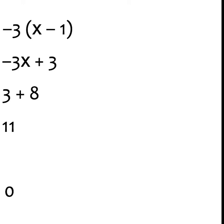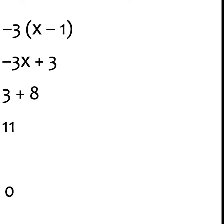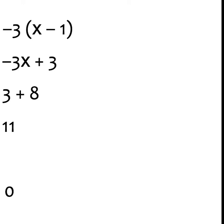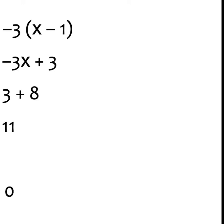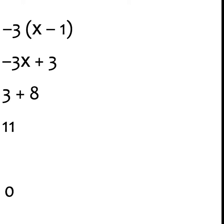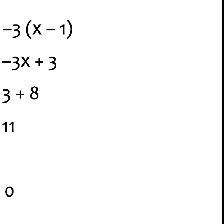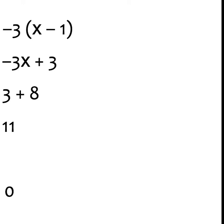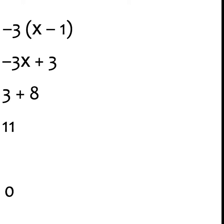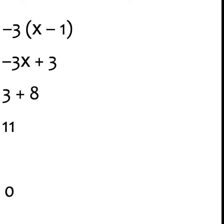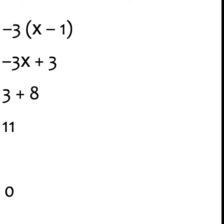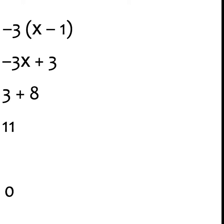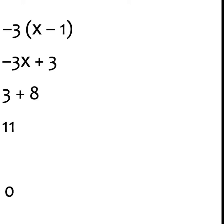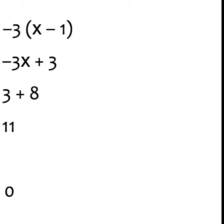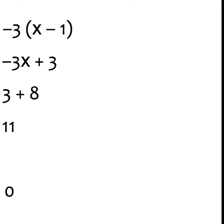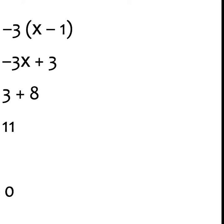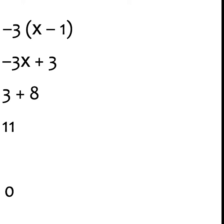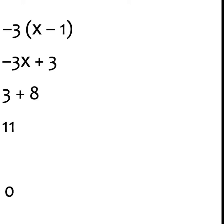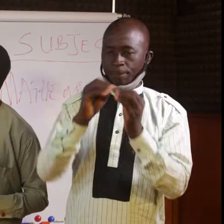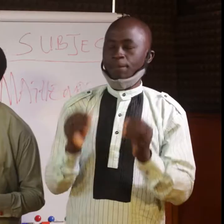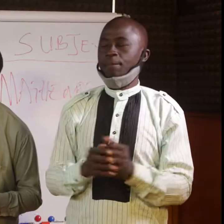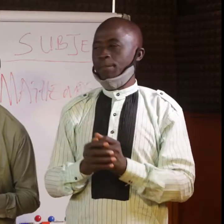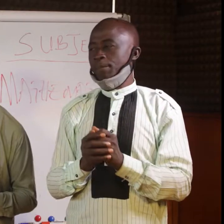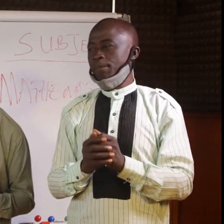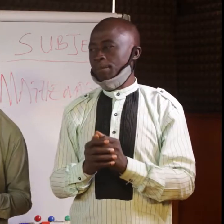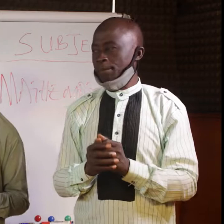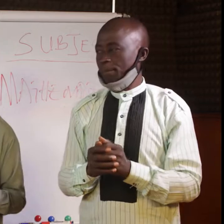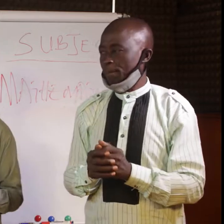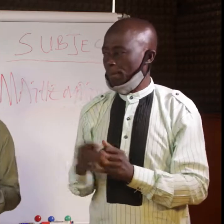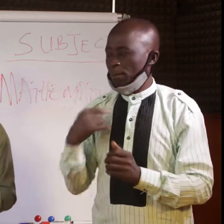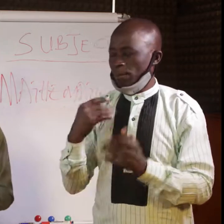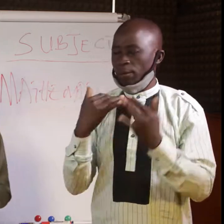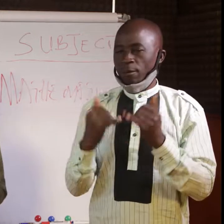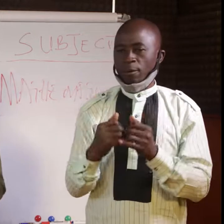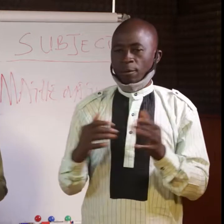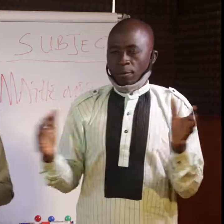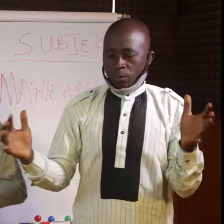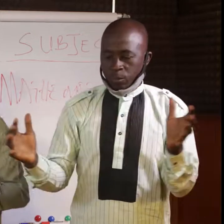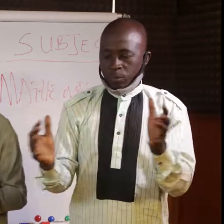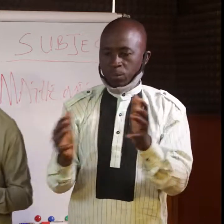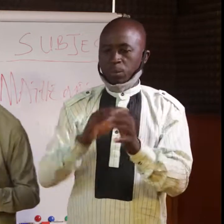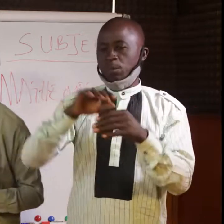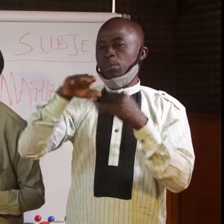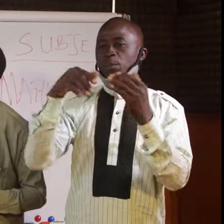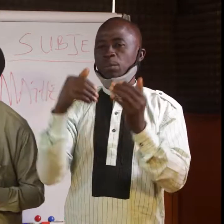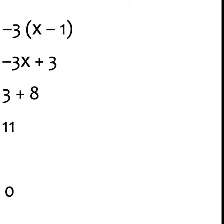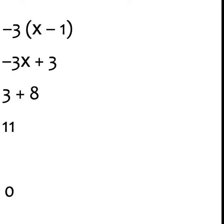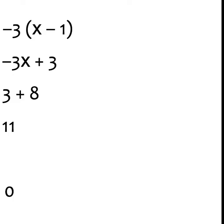plus. Minus times minus is plus. So we will now collect all the variables